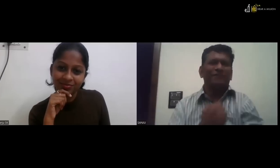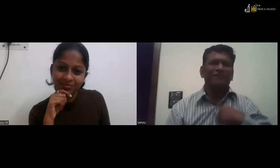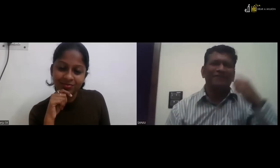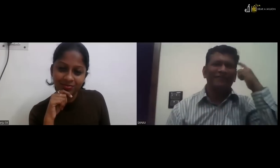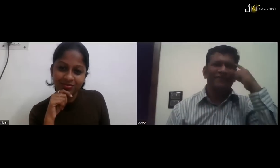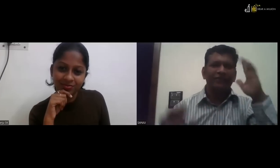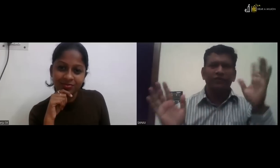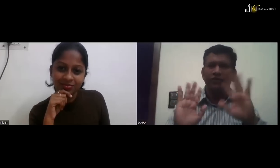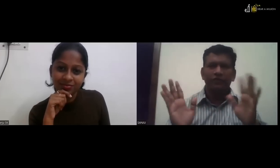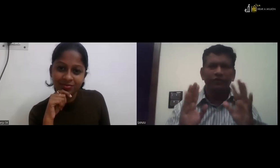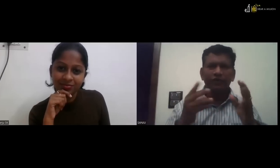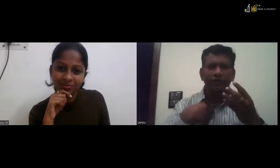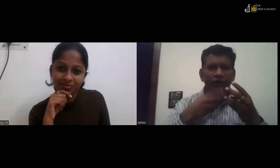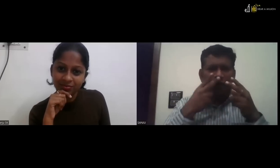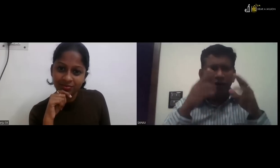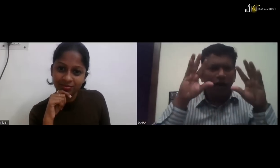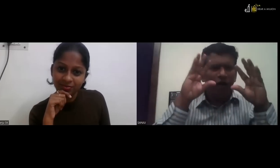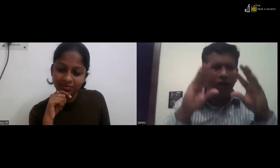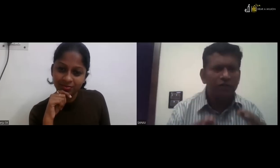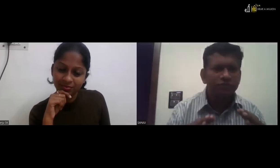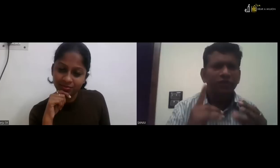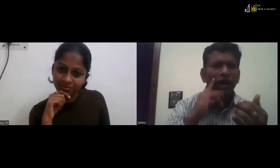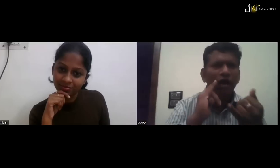the ISL.